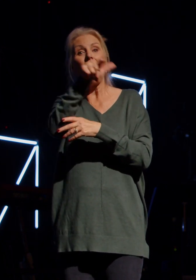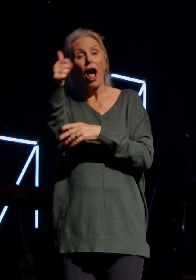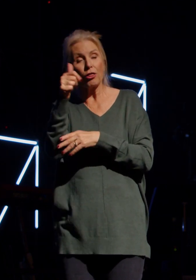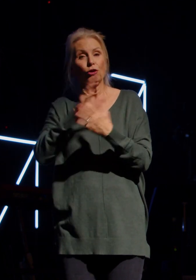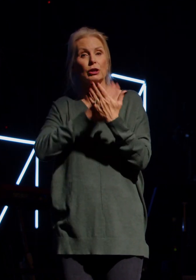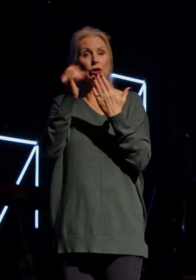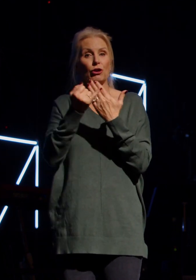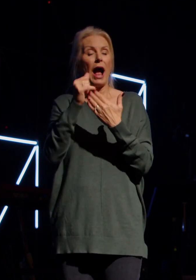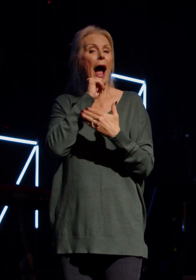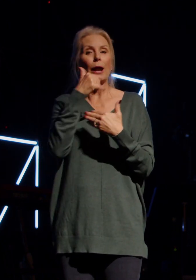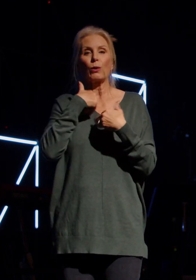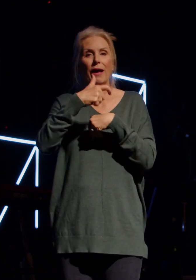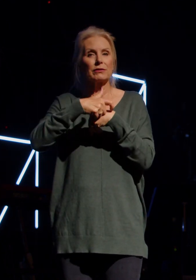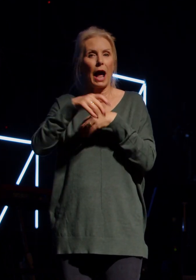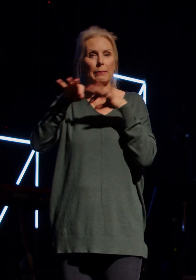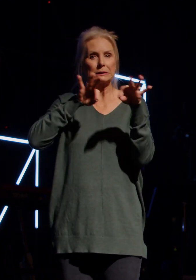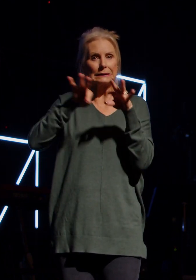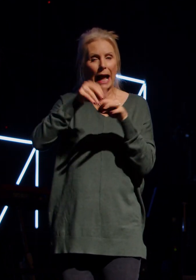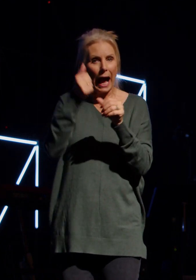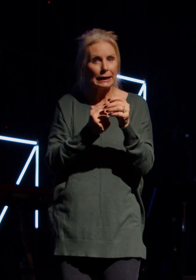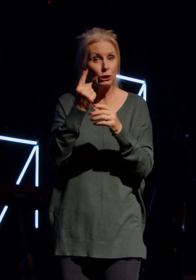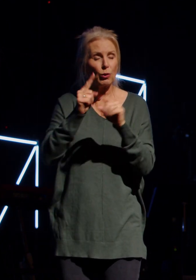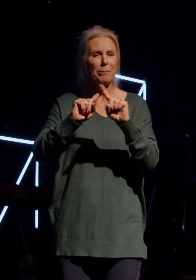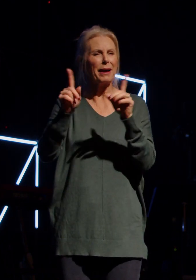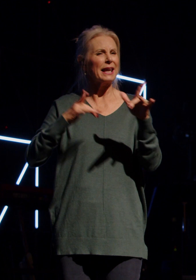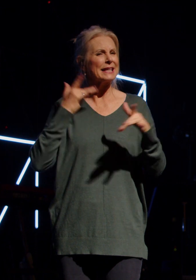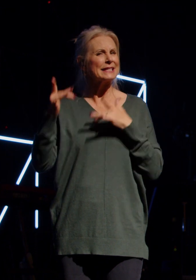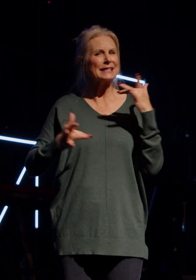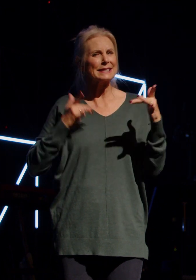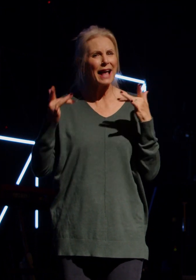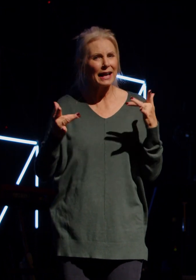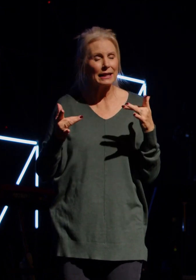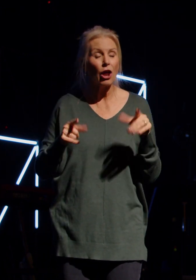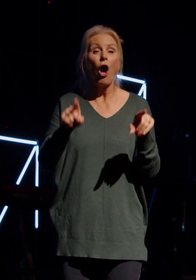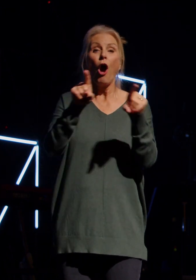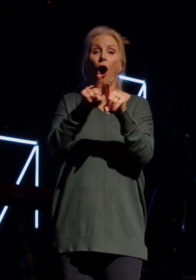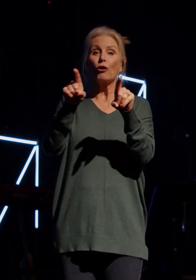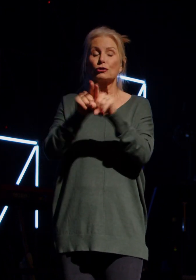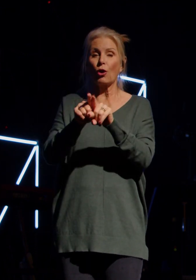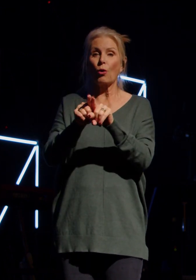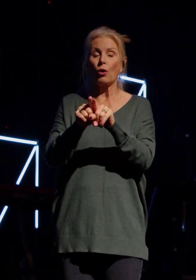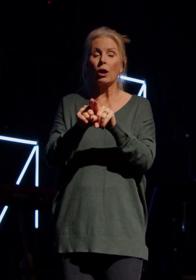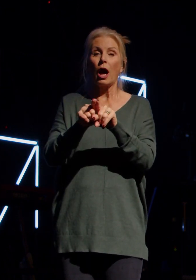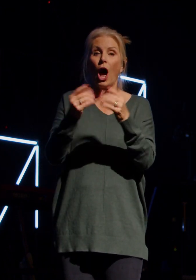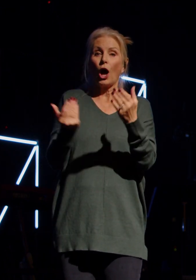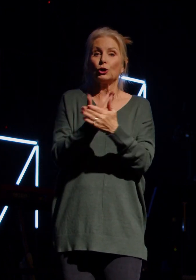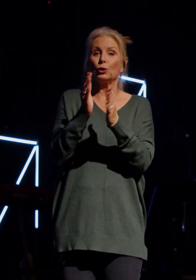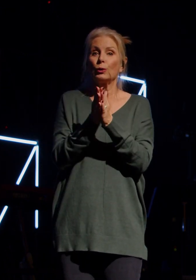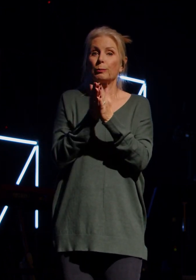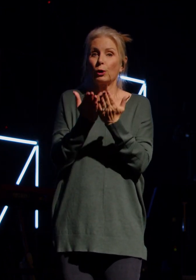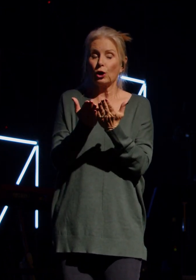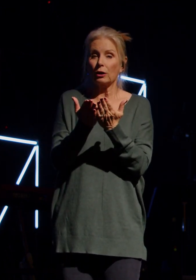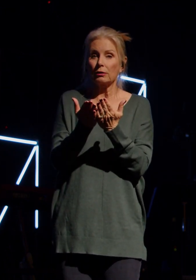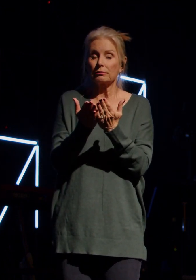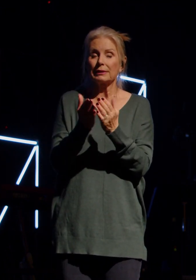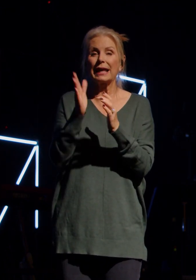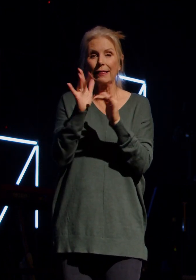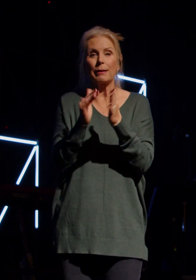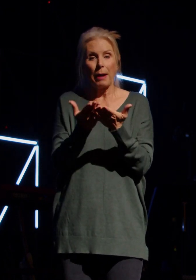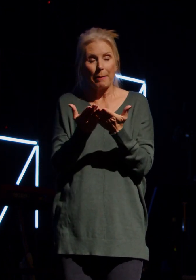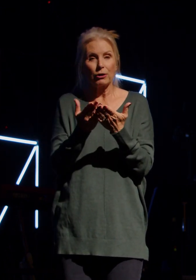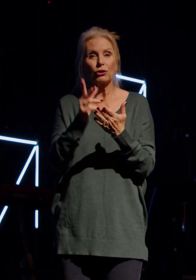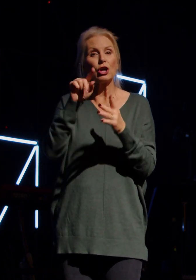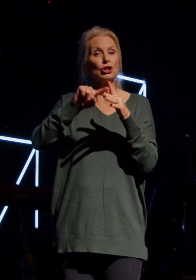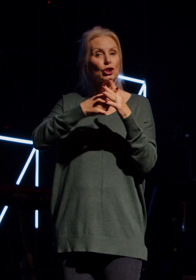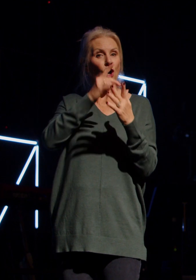that I don't have time to talk about, but a lot of exciting things. We're also going to be going through a new book in the Bible,